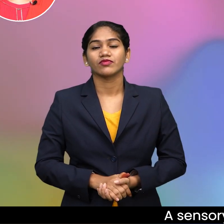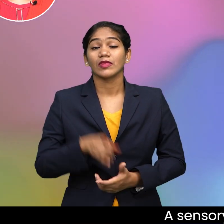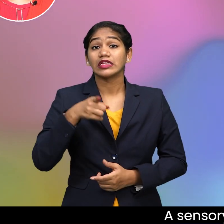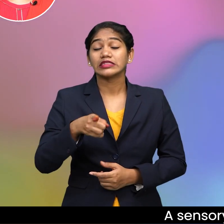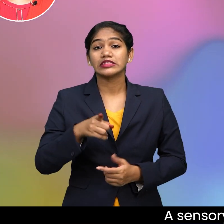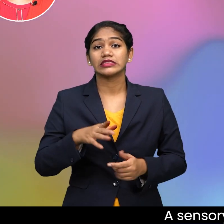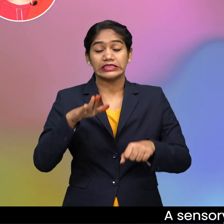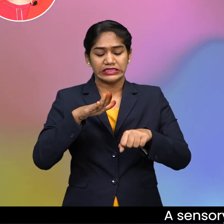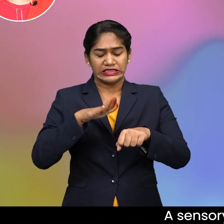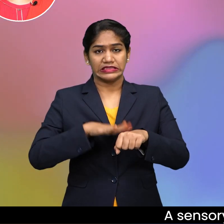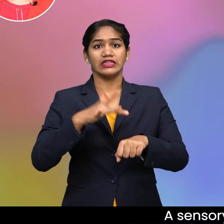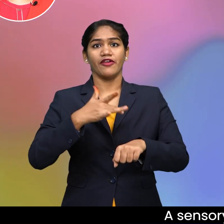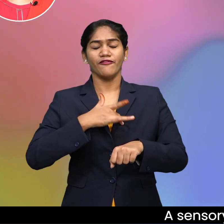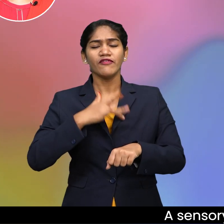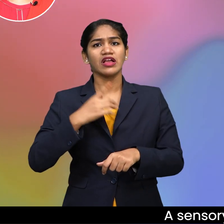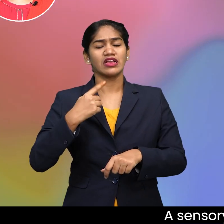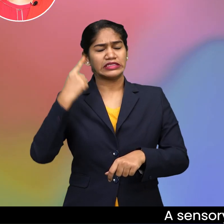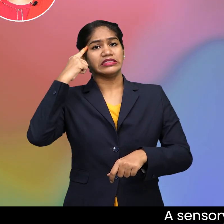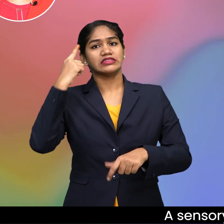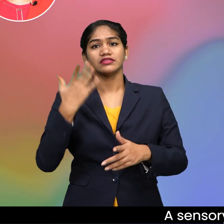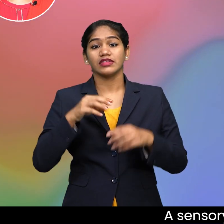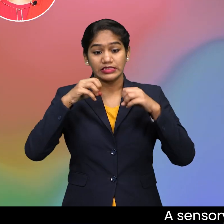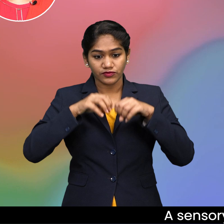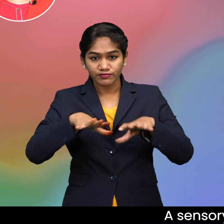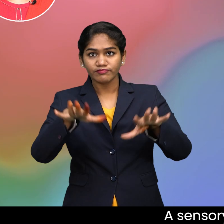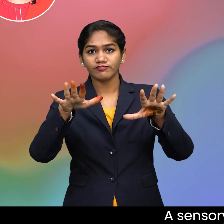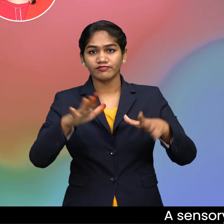A sensory neuron carries